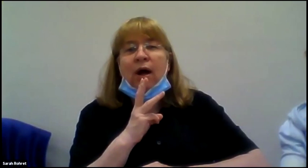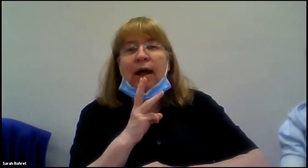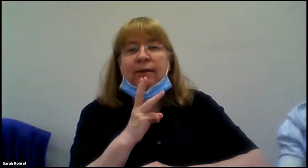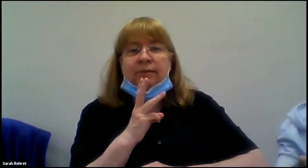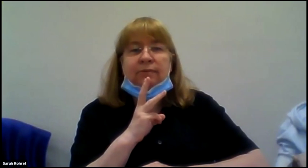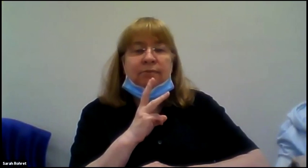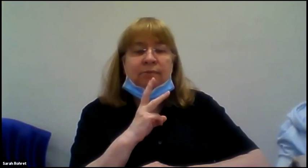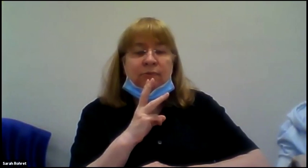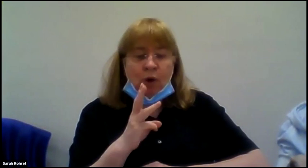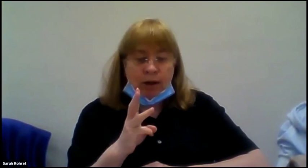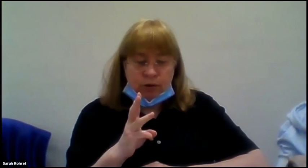twice, water.